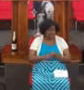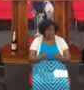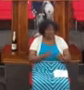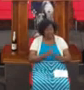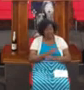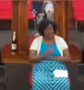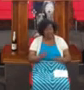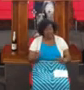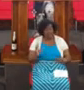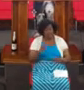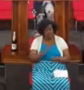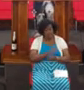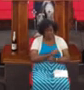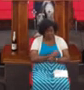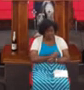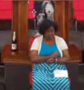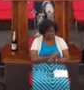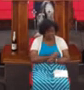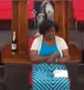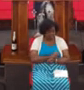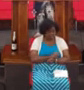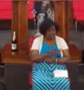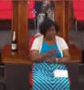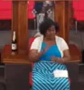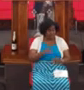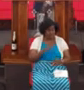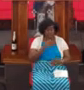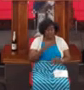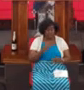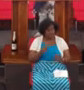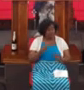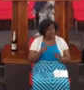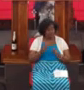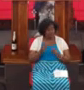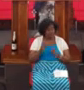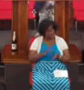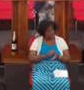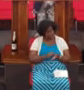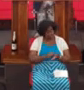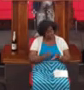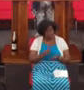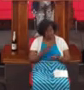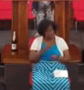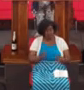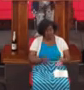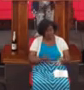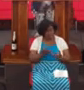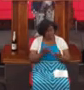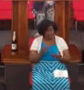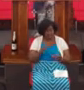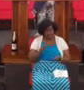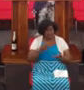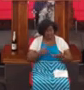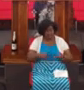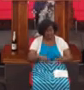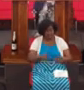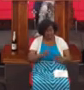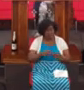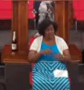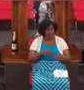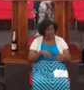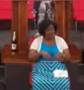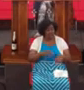any work. You could not light a fire. You were not even allowed to walk a mile.